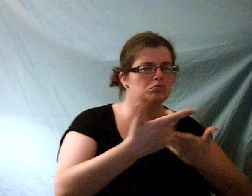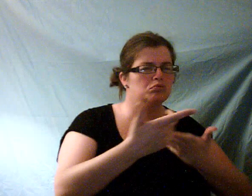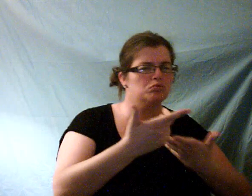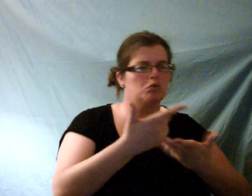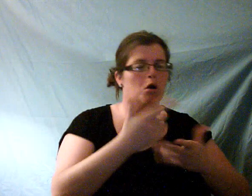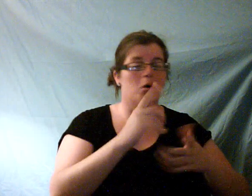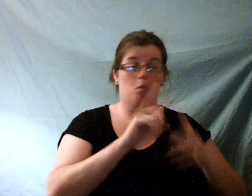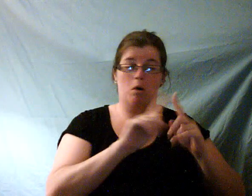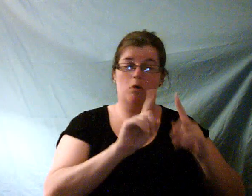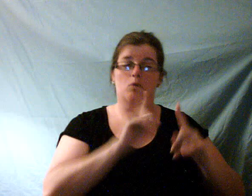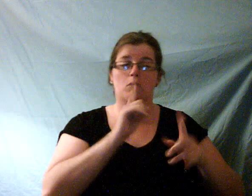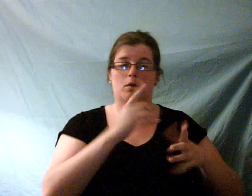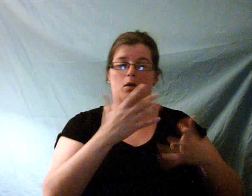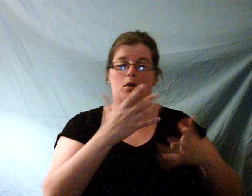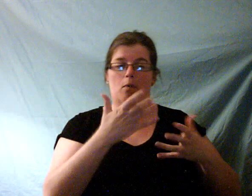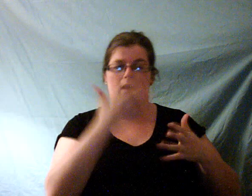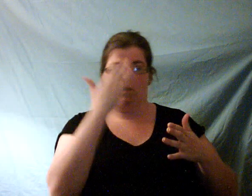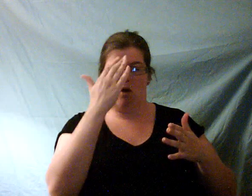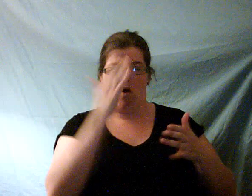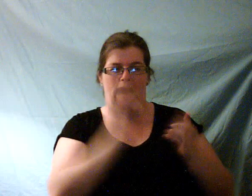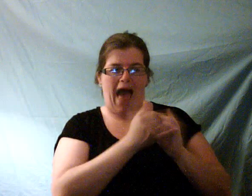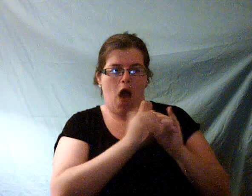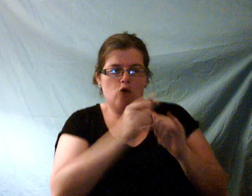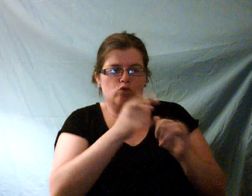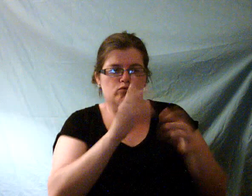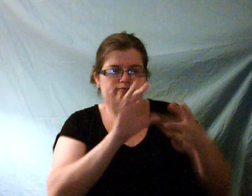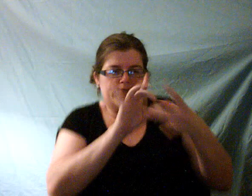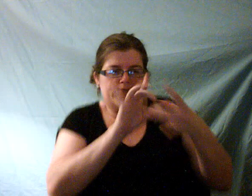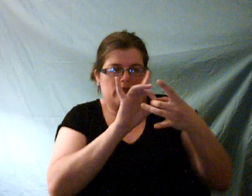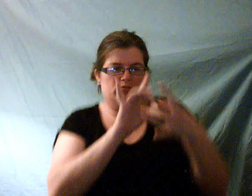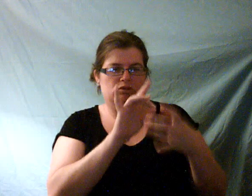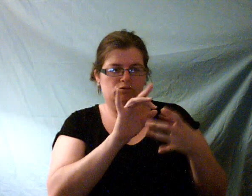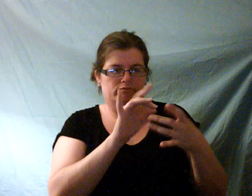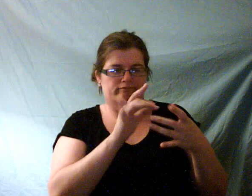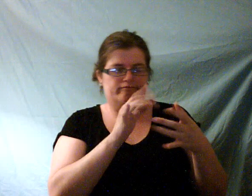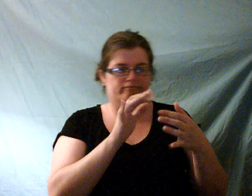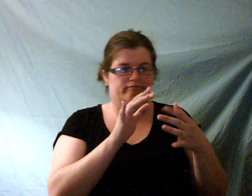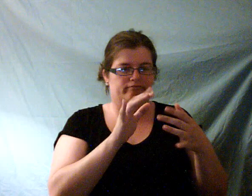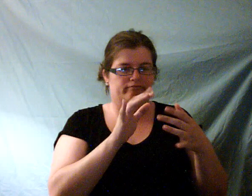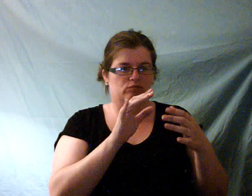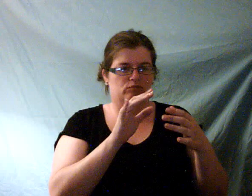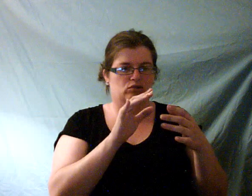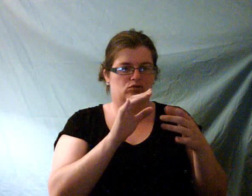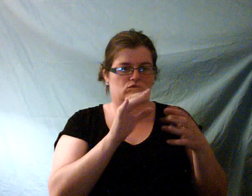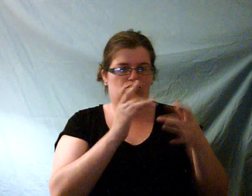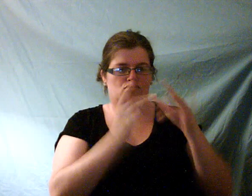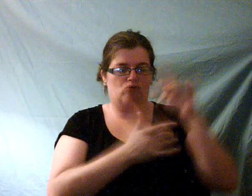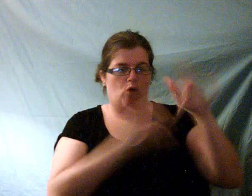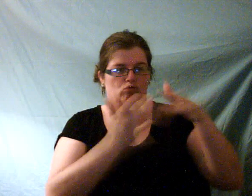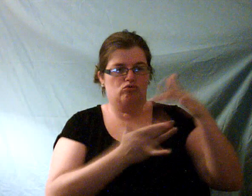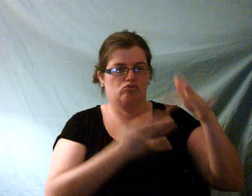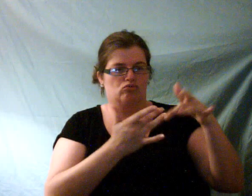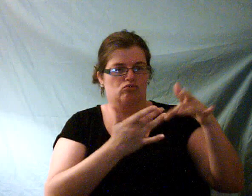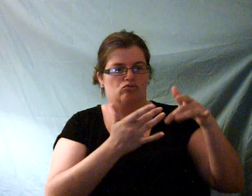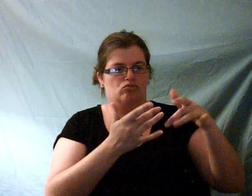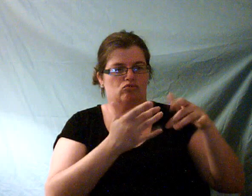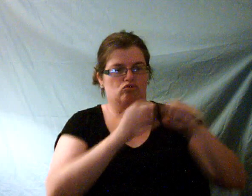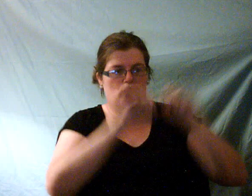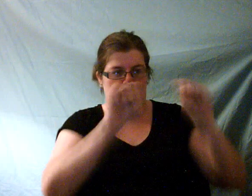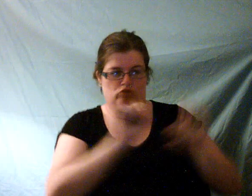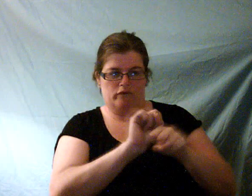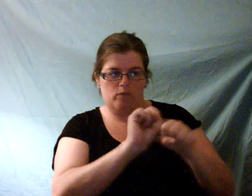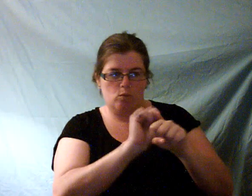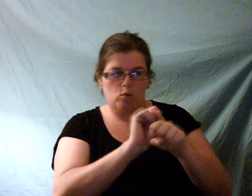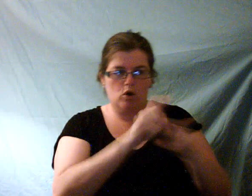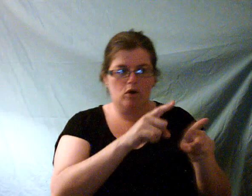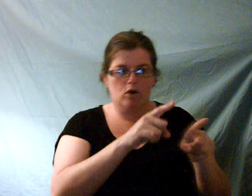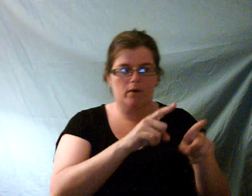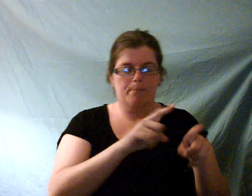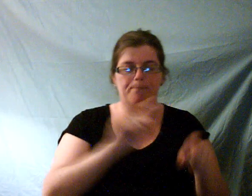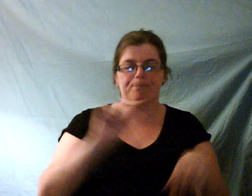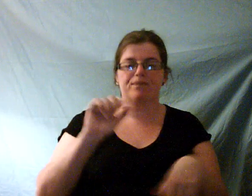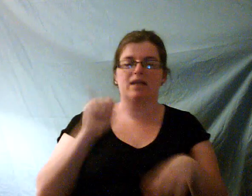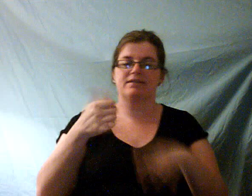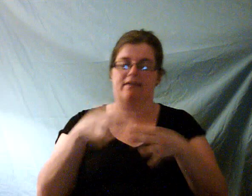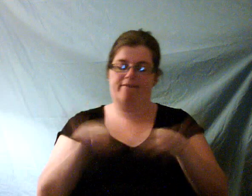know is, how are you related to the social structure of work? The 10th value is that Americans, we really